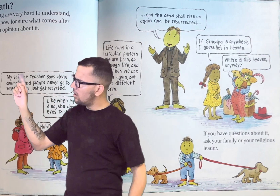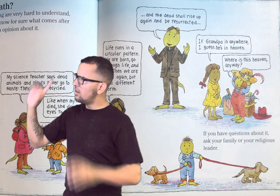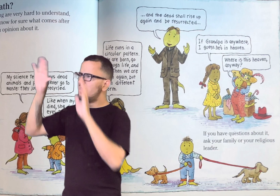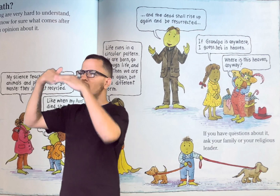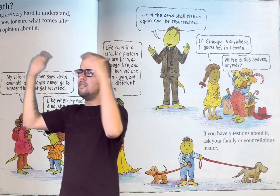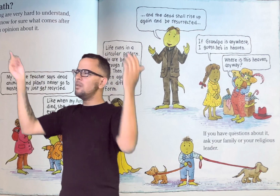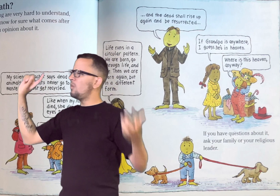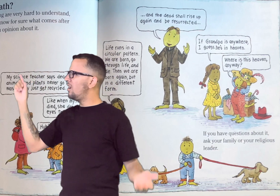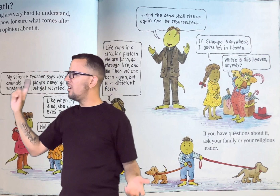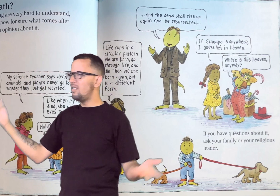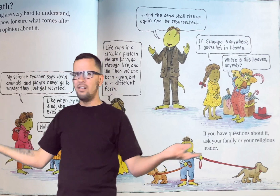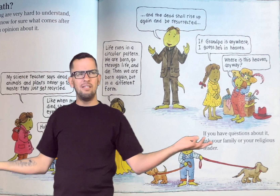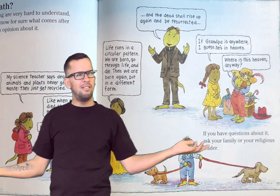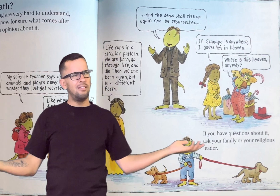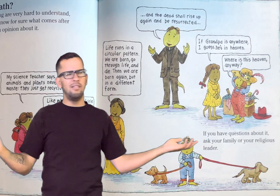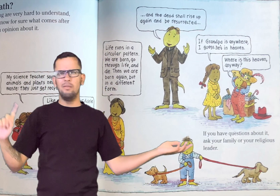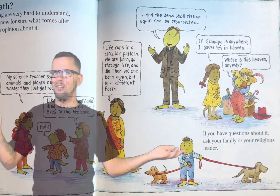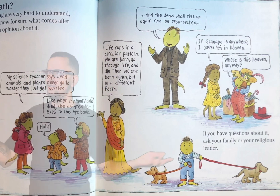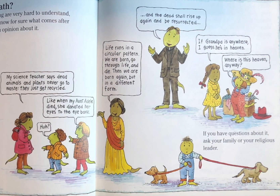Where is this heaven, anyways?